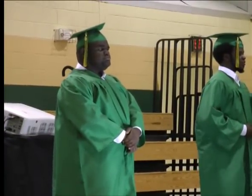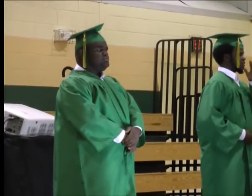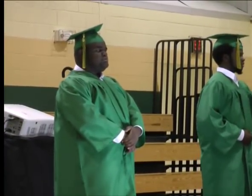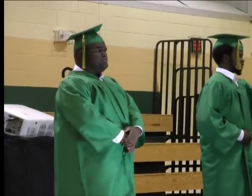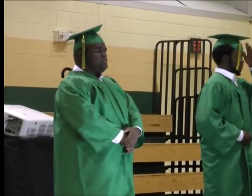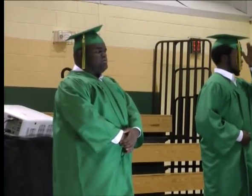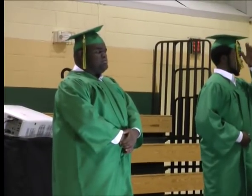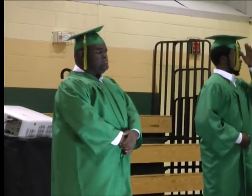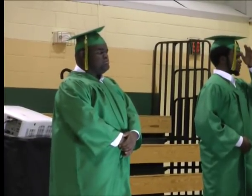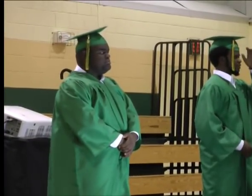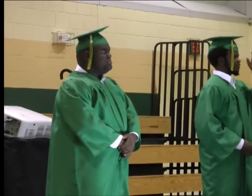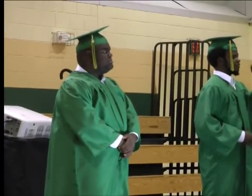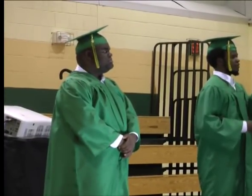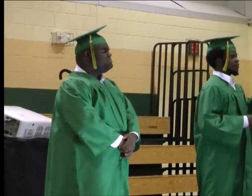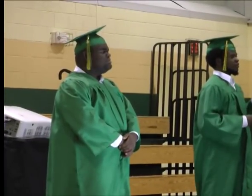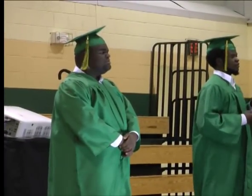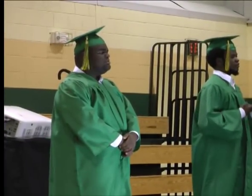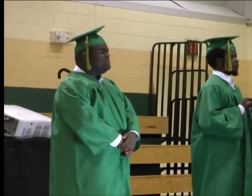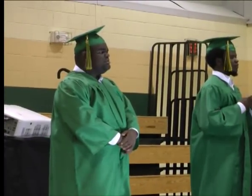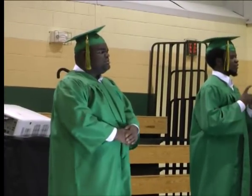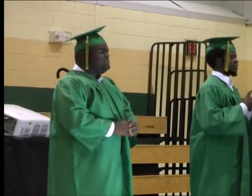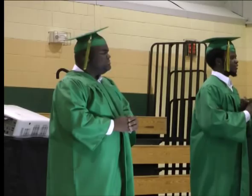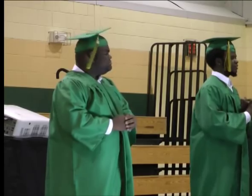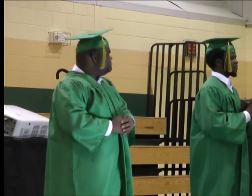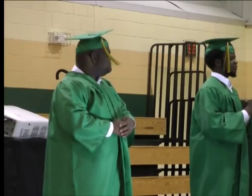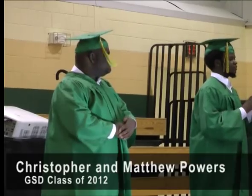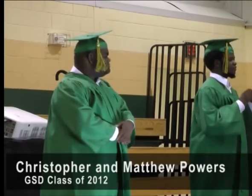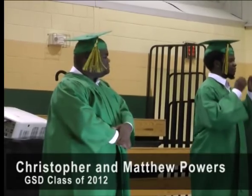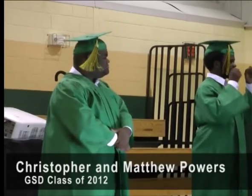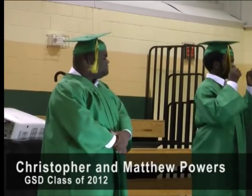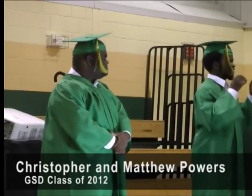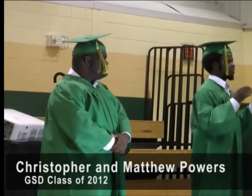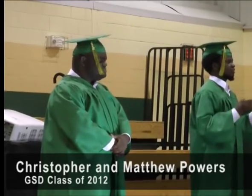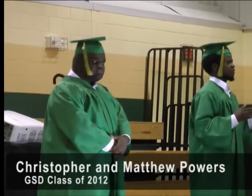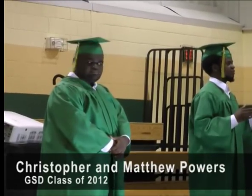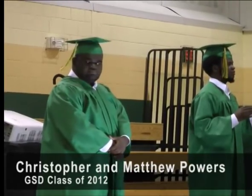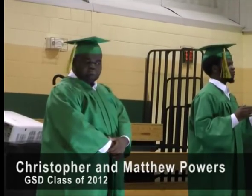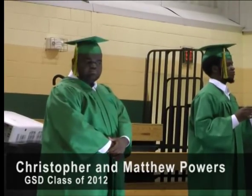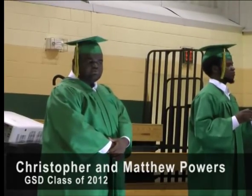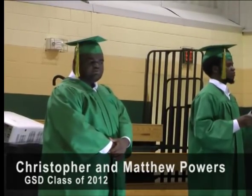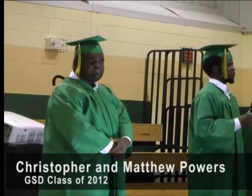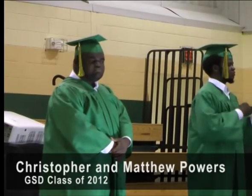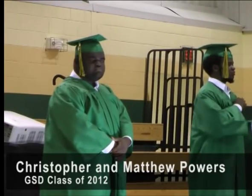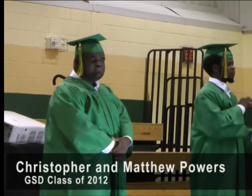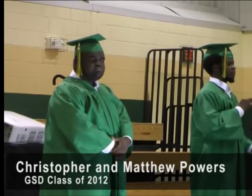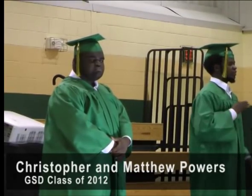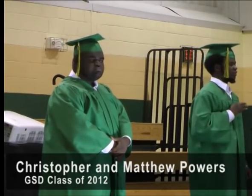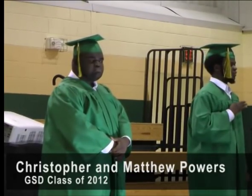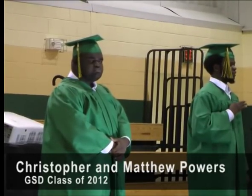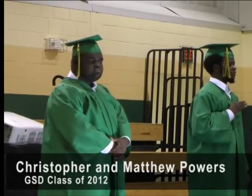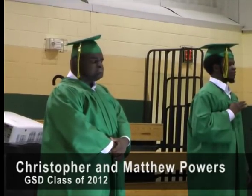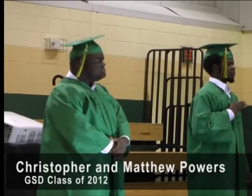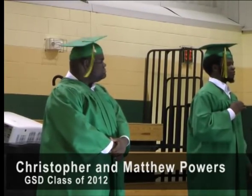Welcome. Parents, teachers, friends, staff,